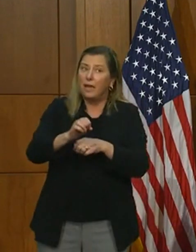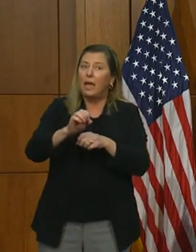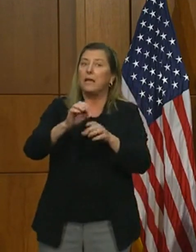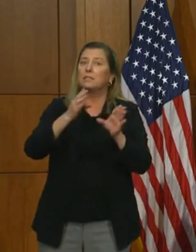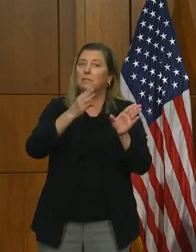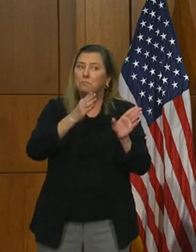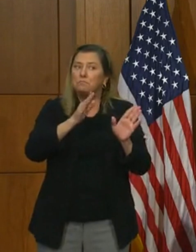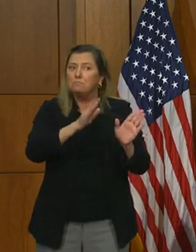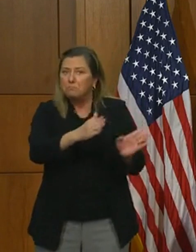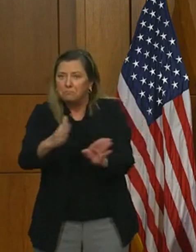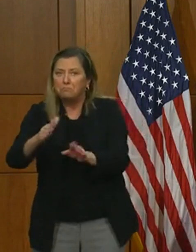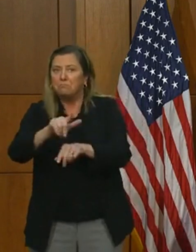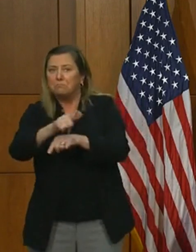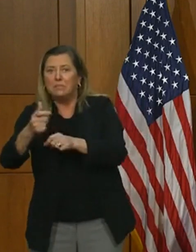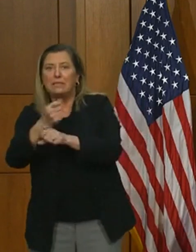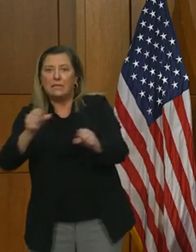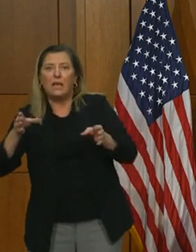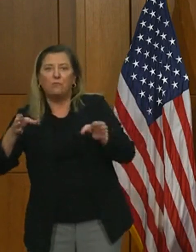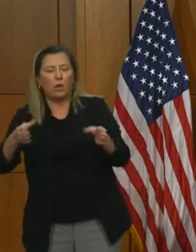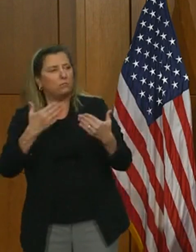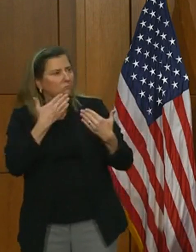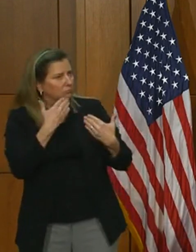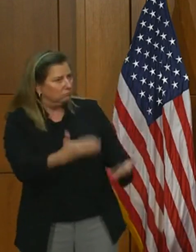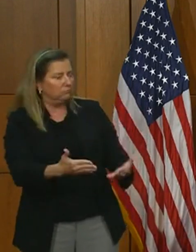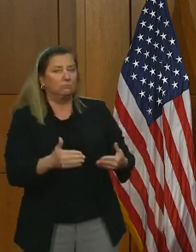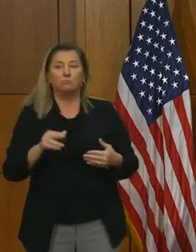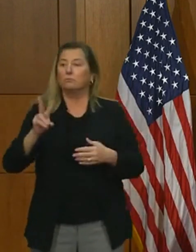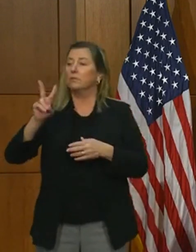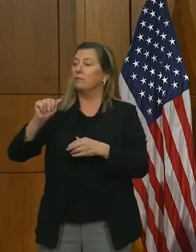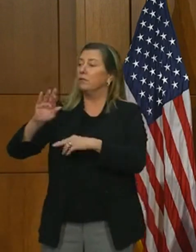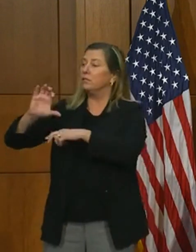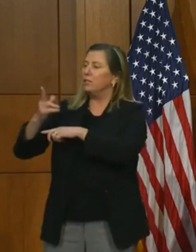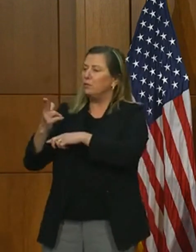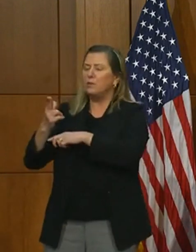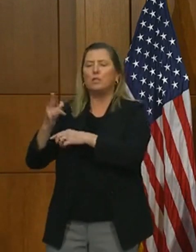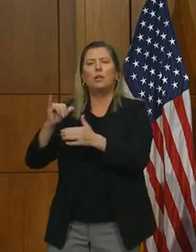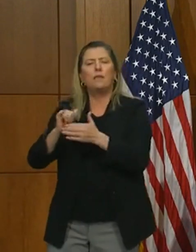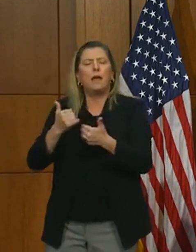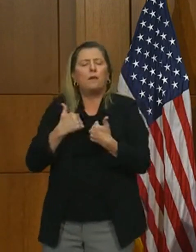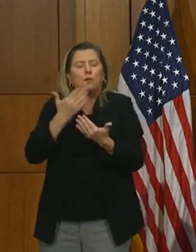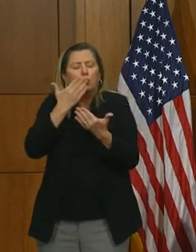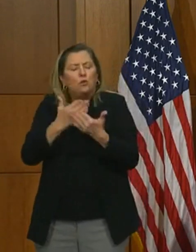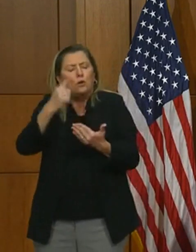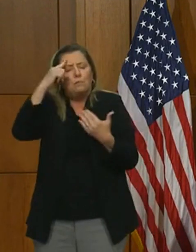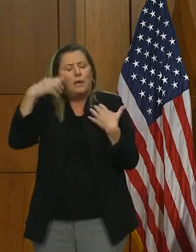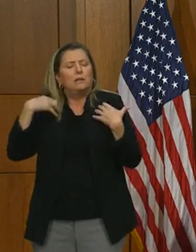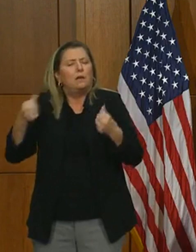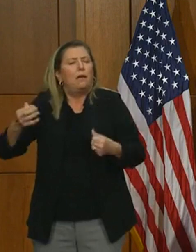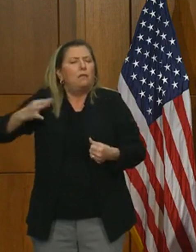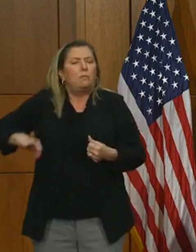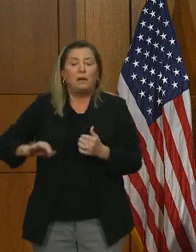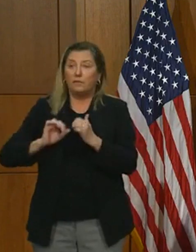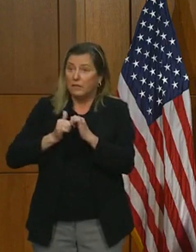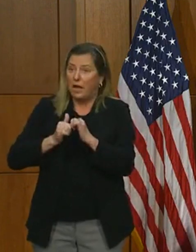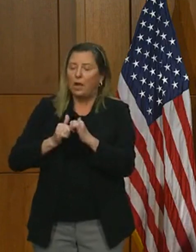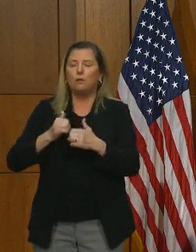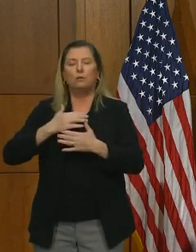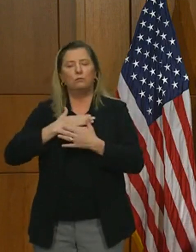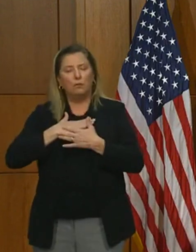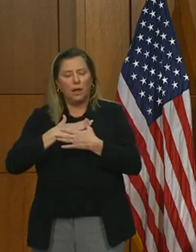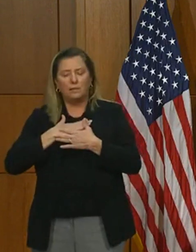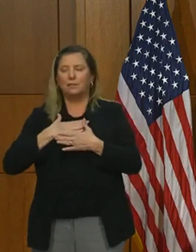way. Virginia's beaches offer important mental health benefits through rest, relaxation,